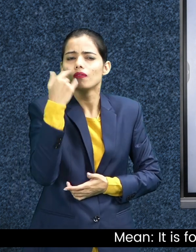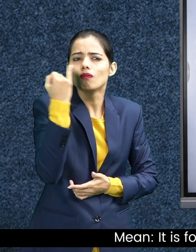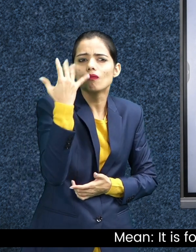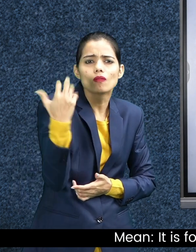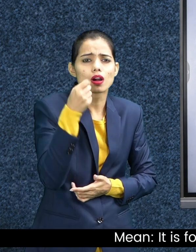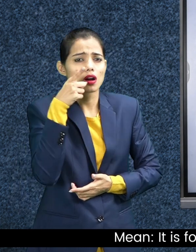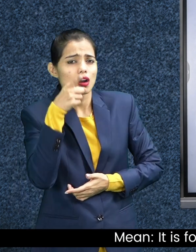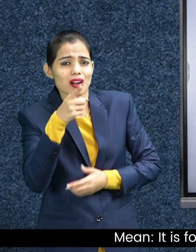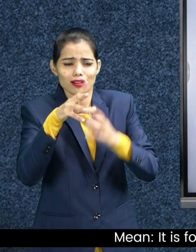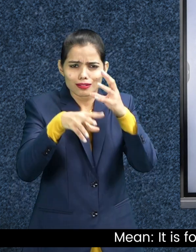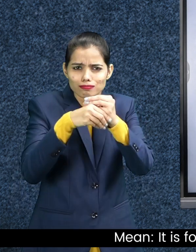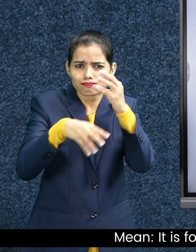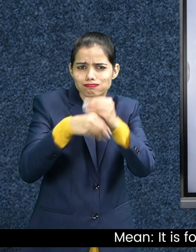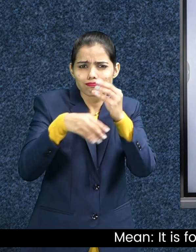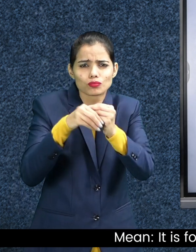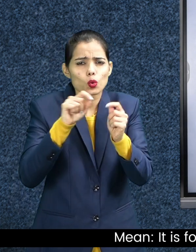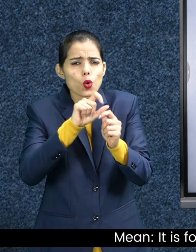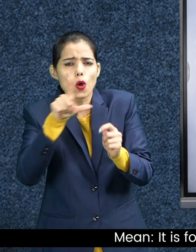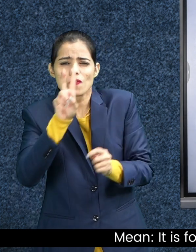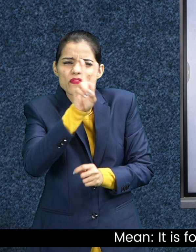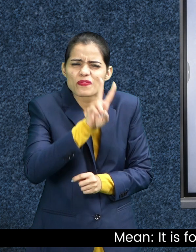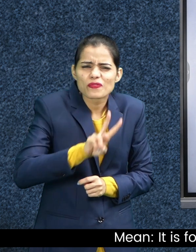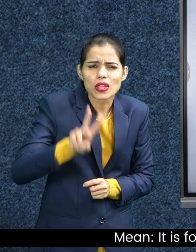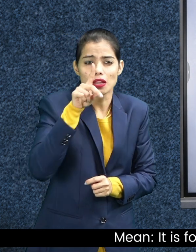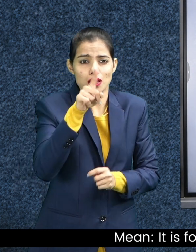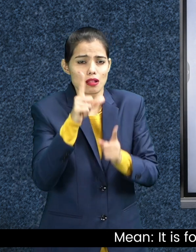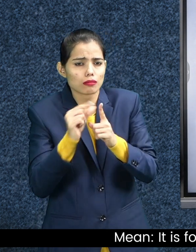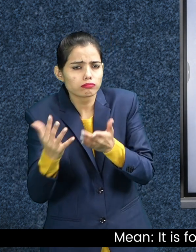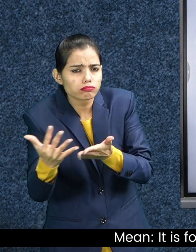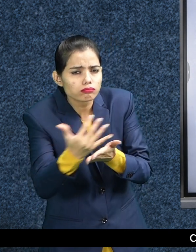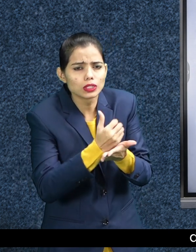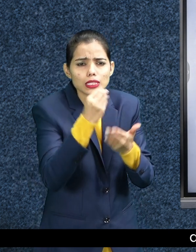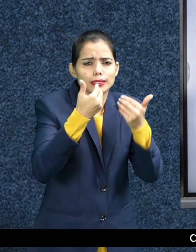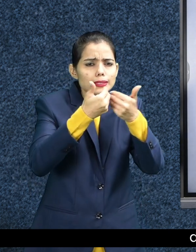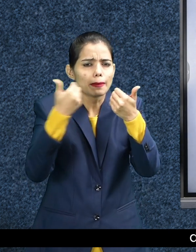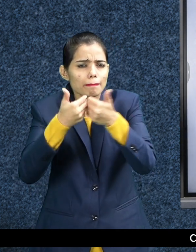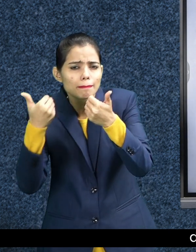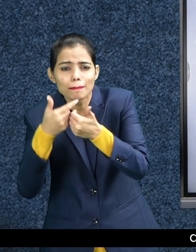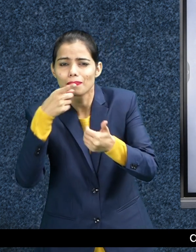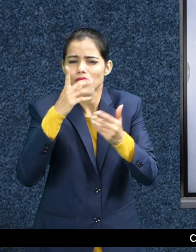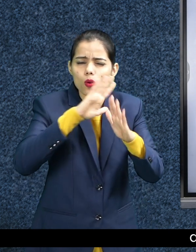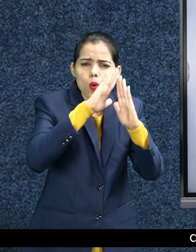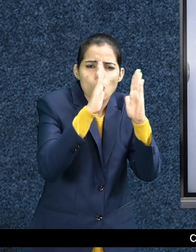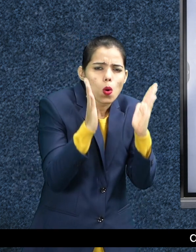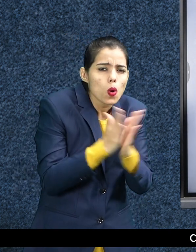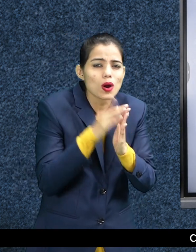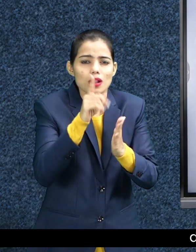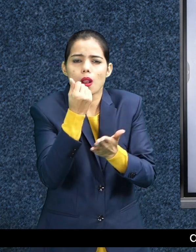Mean. It is found by adding up all the values in a data set and dividing by the total number of values.